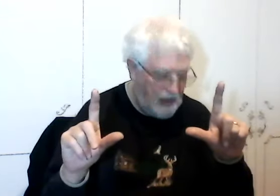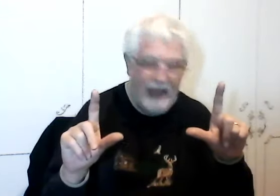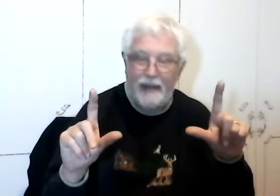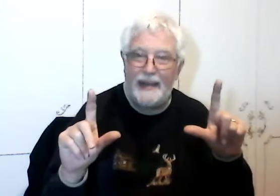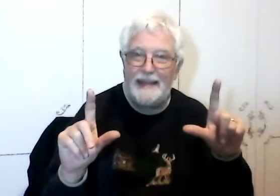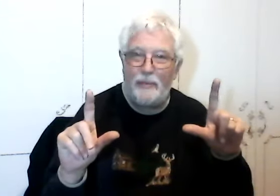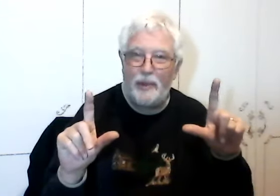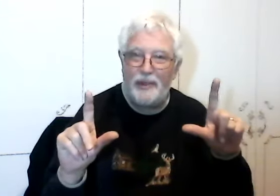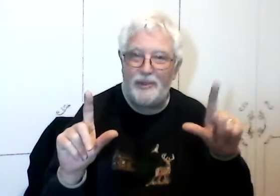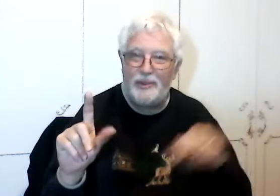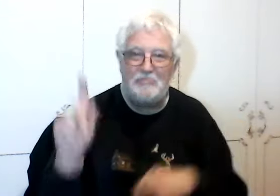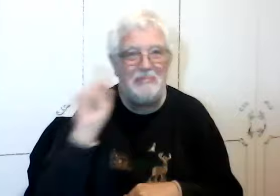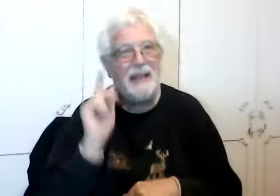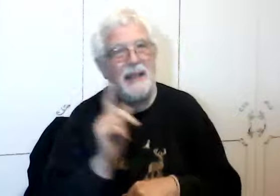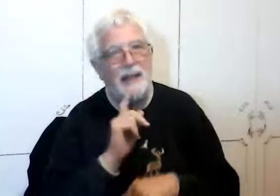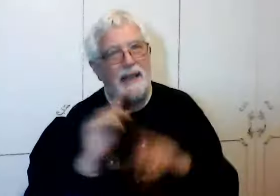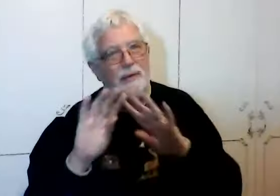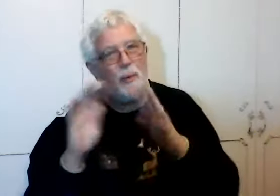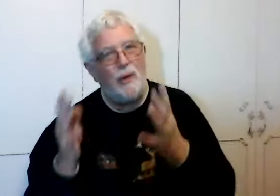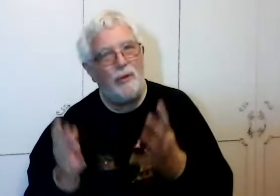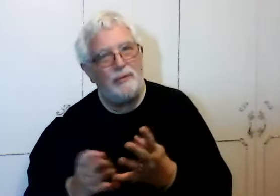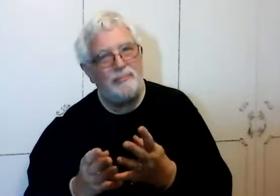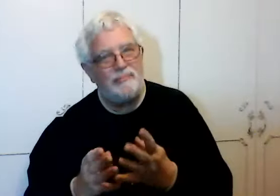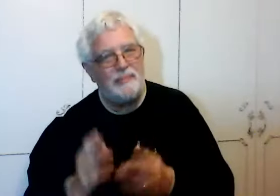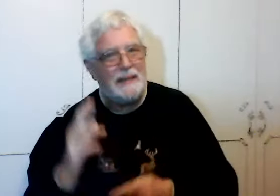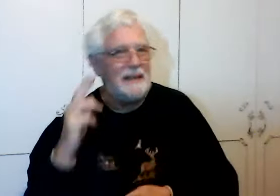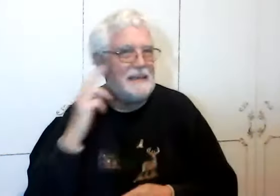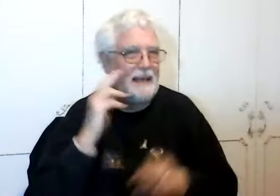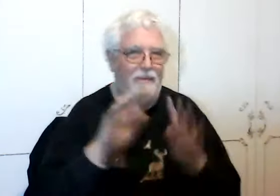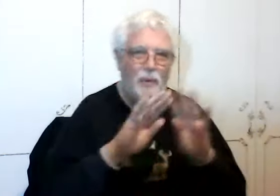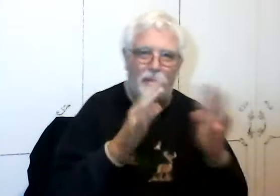Hearing and deaf world. Hearing world, deaf world.